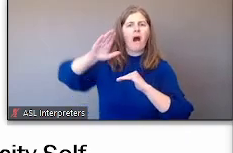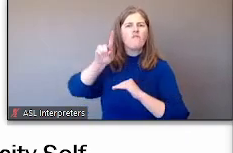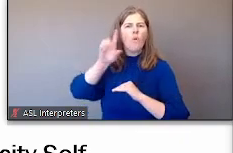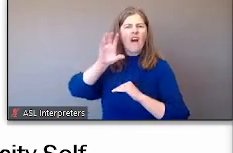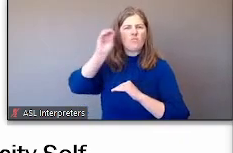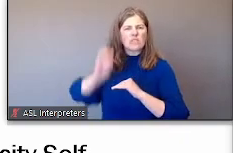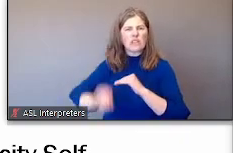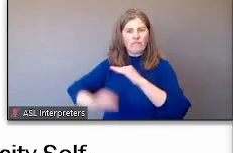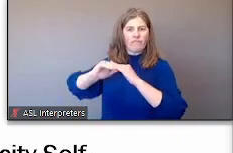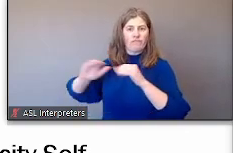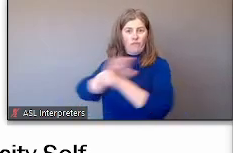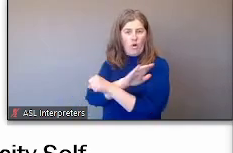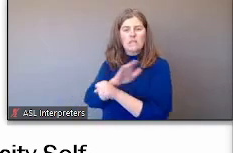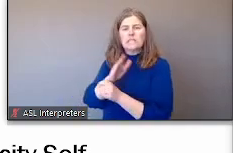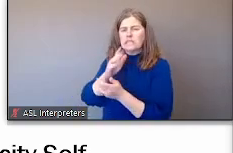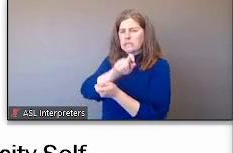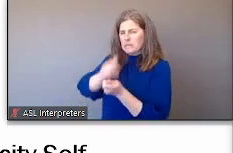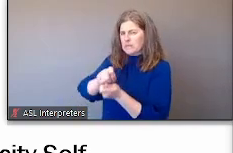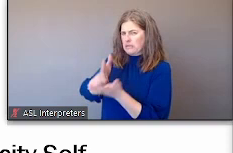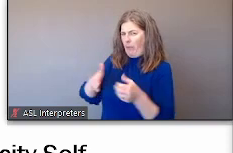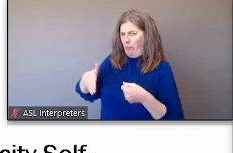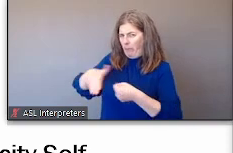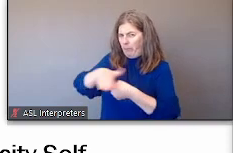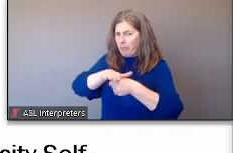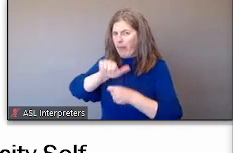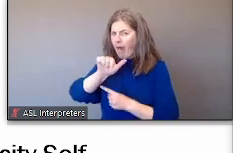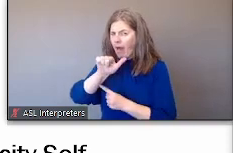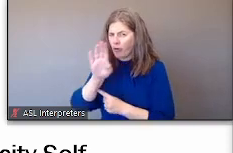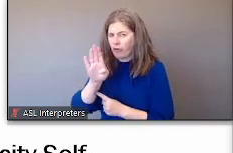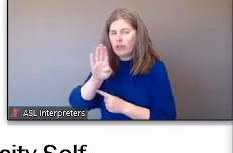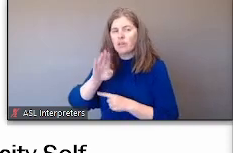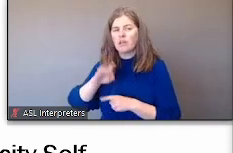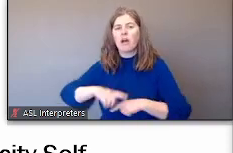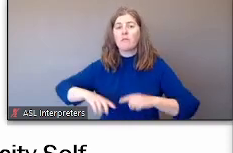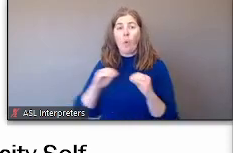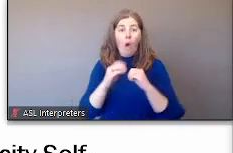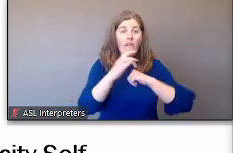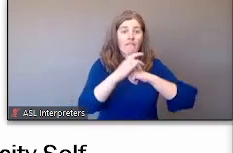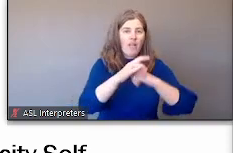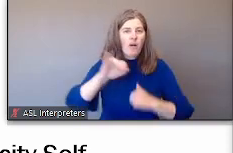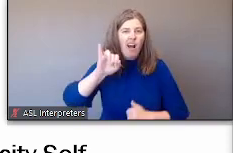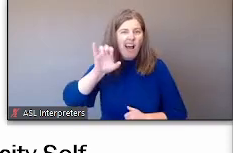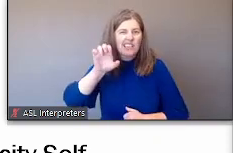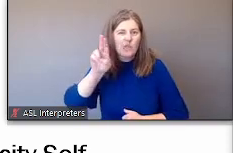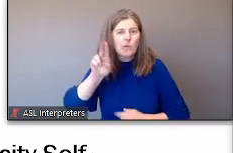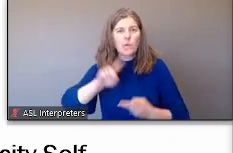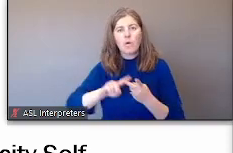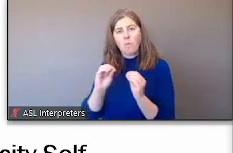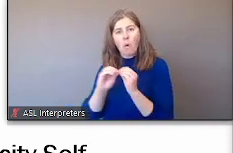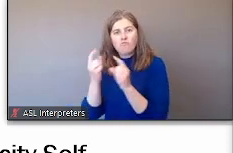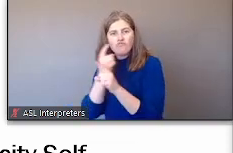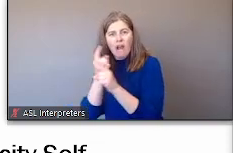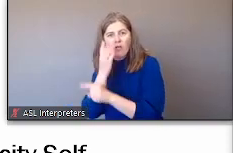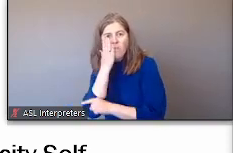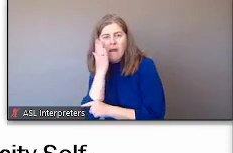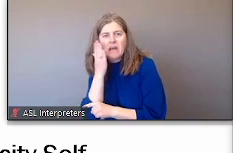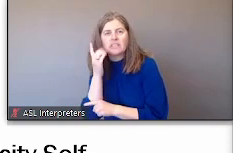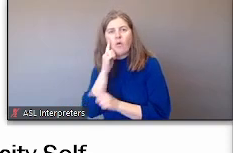capacity, particularly a couple in Albuquerque, but we have more ICU beds, more non-ICU beds for